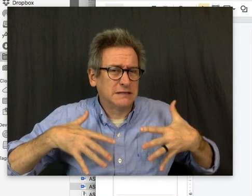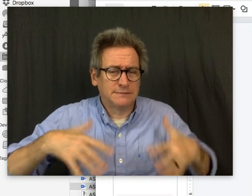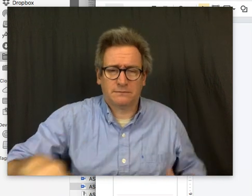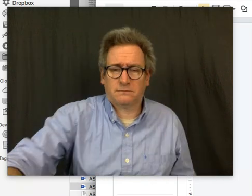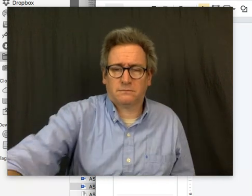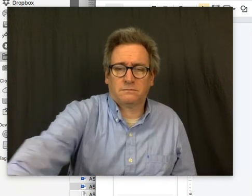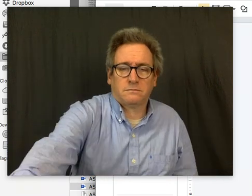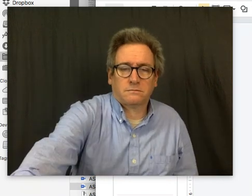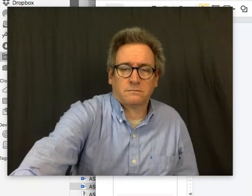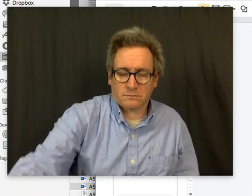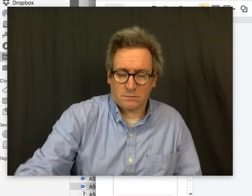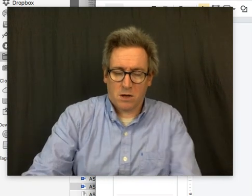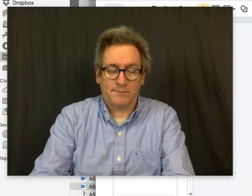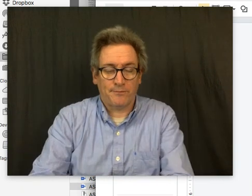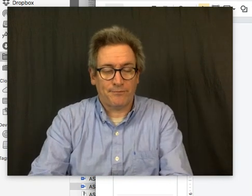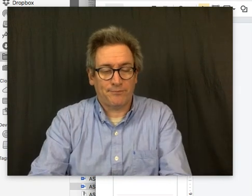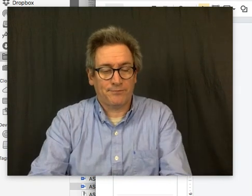nervous.